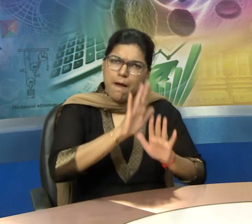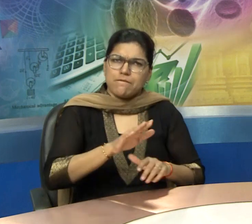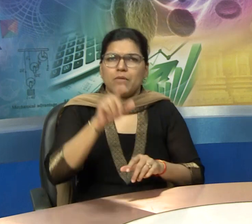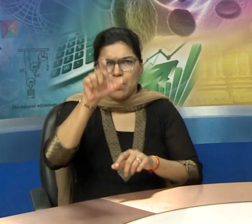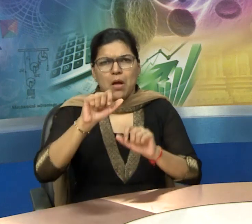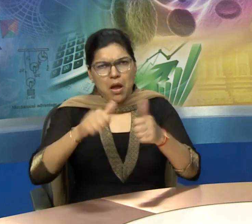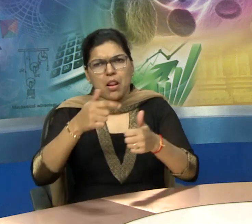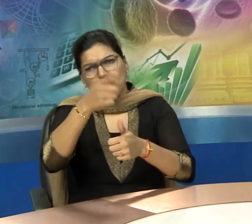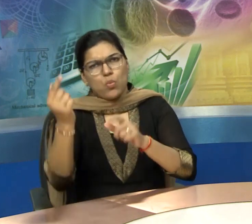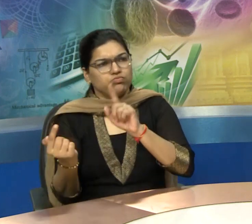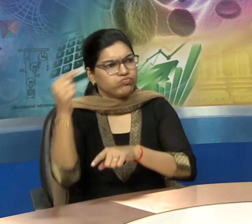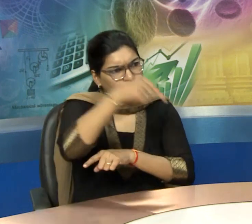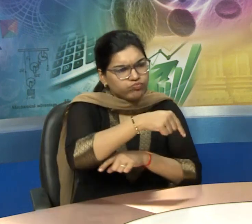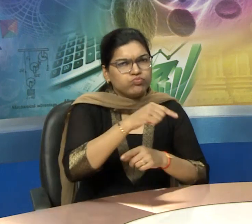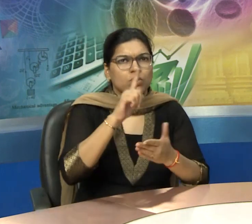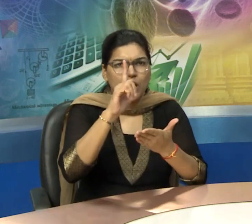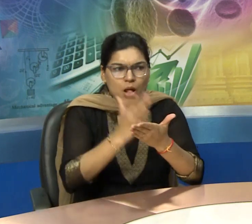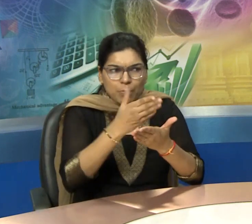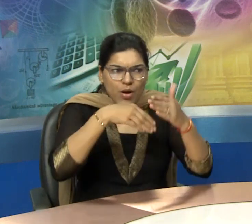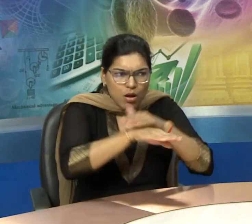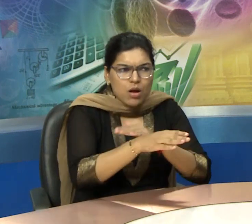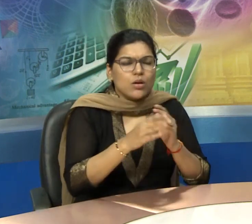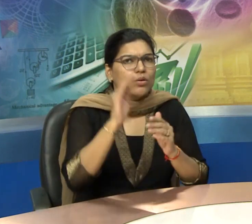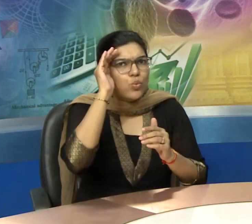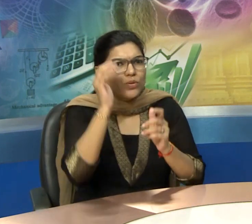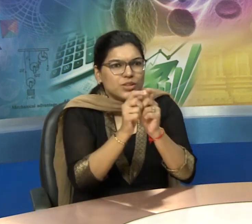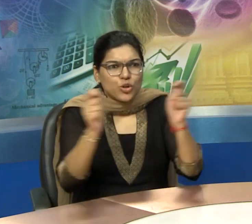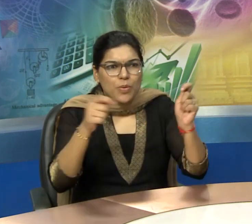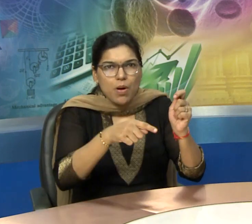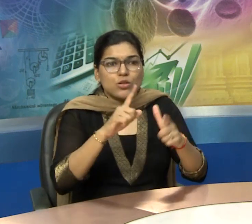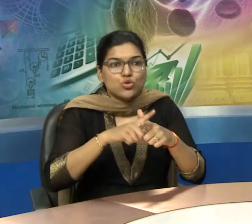opportunities, and public utility services,